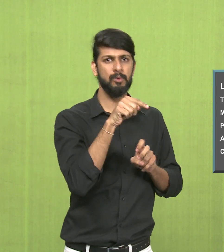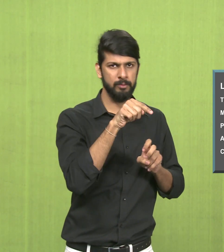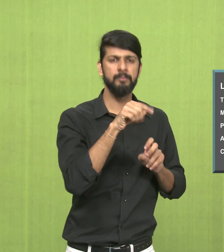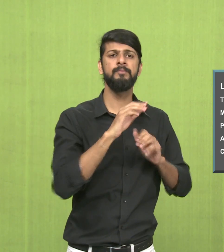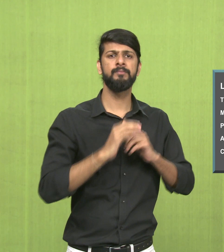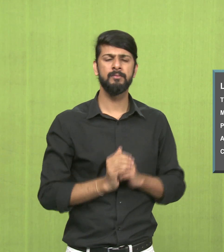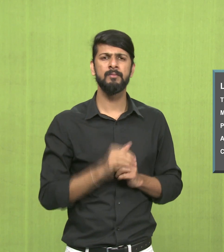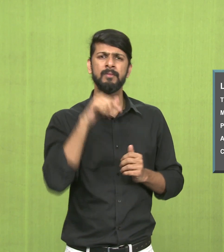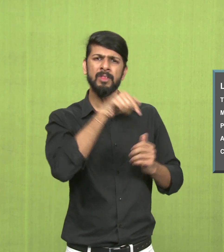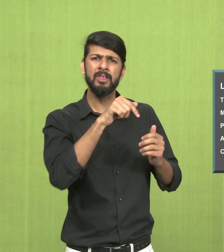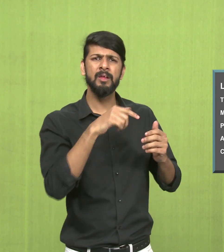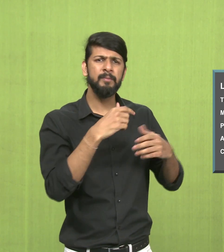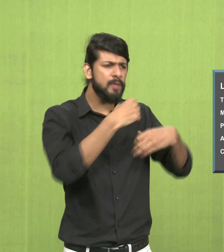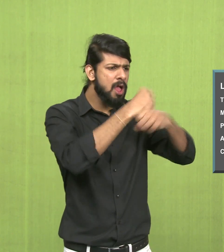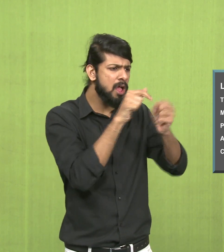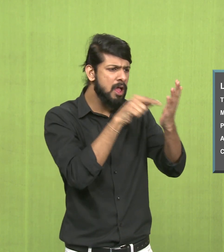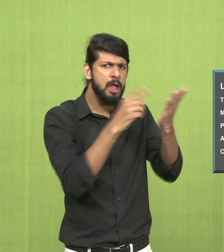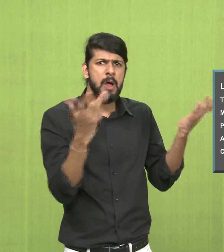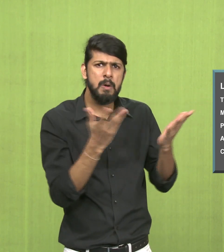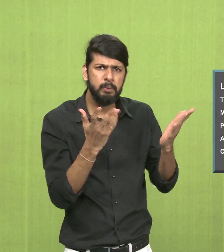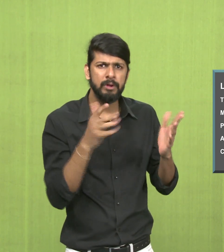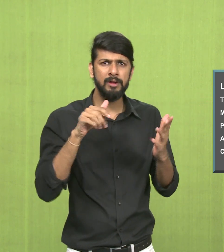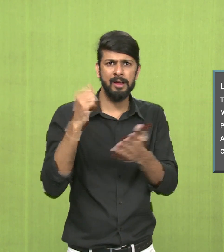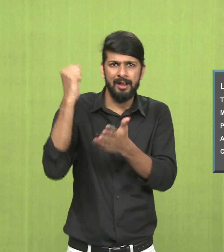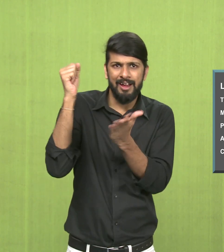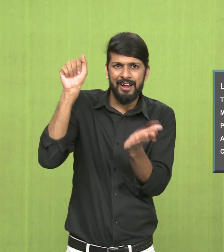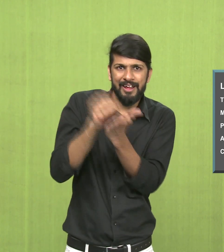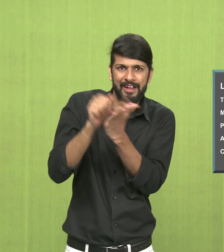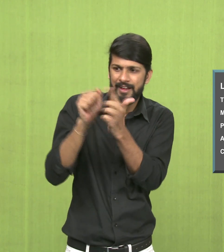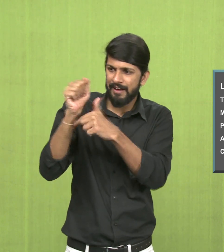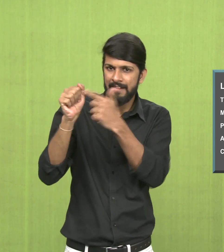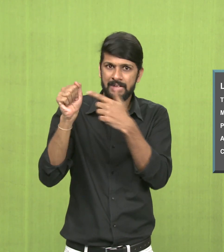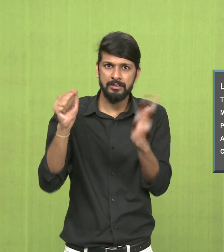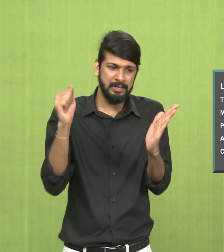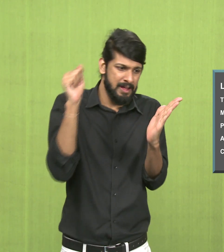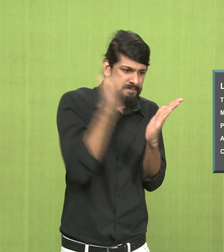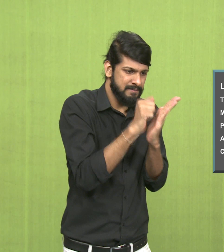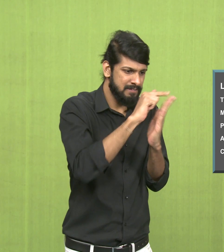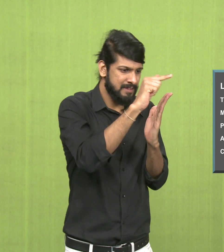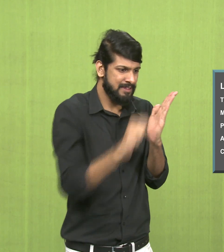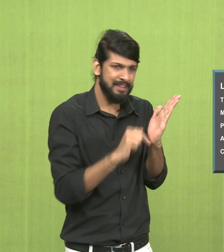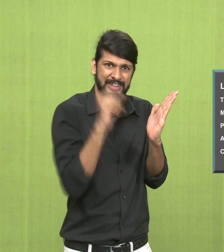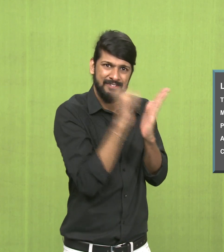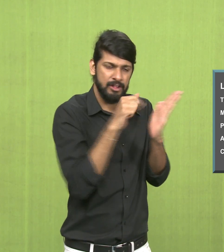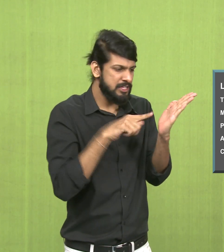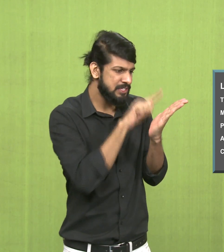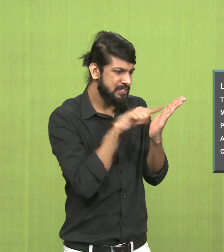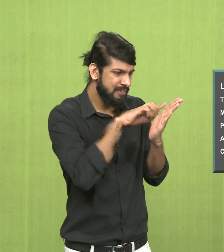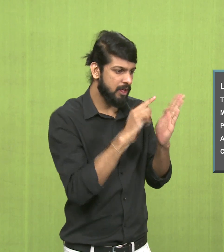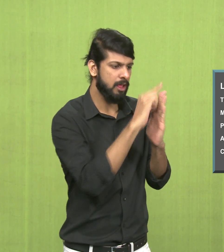Lino cut is the name, the title of this artwork. The medium is block print with lino